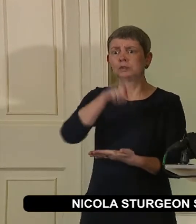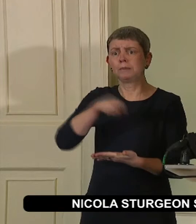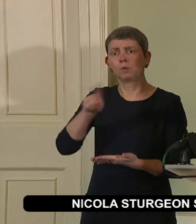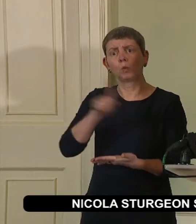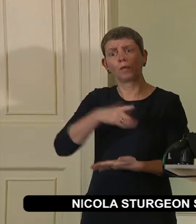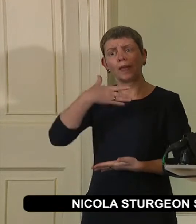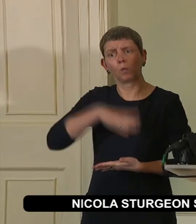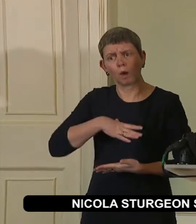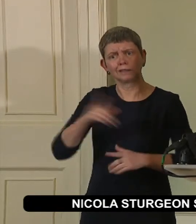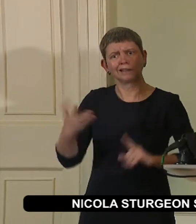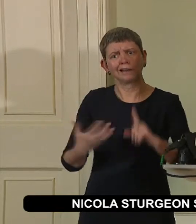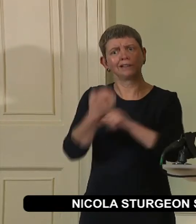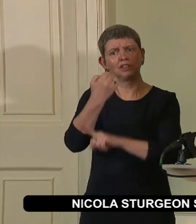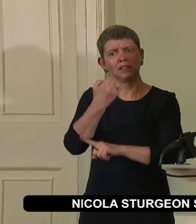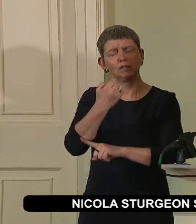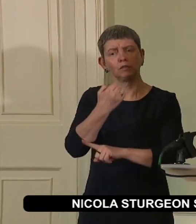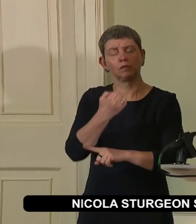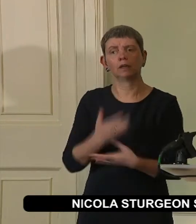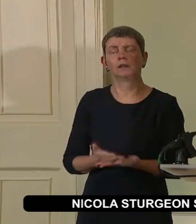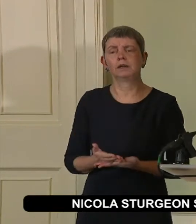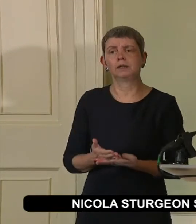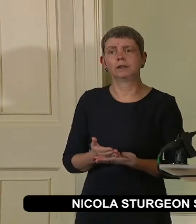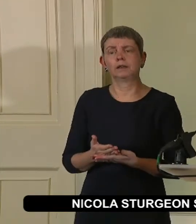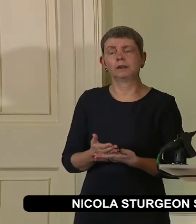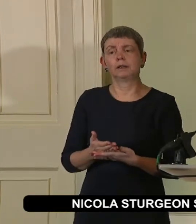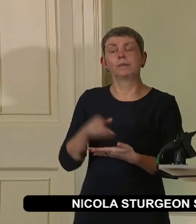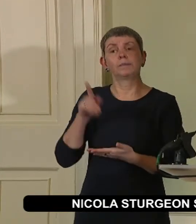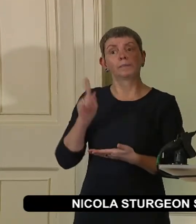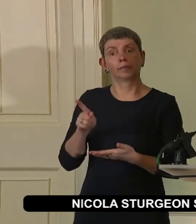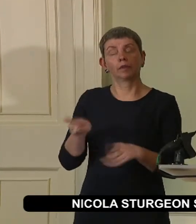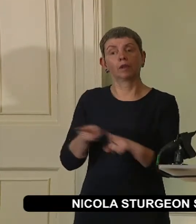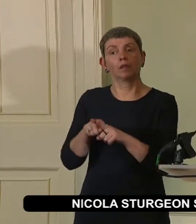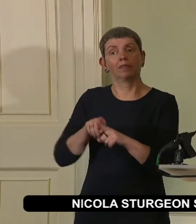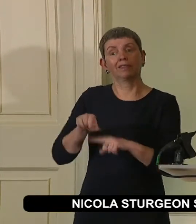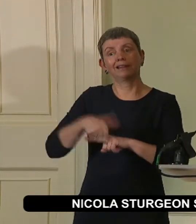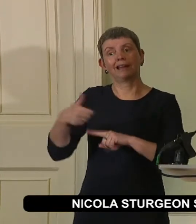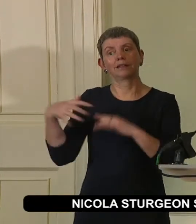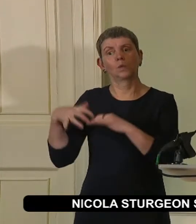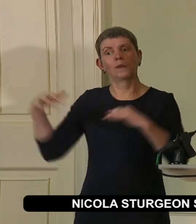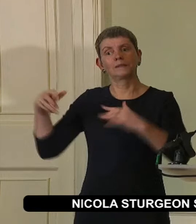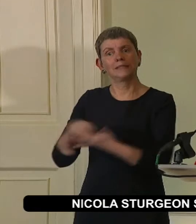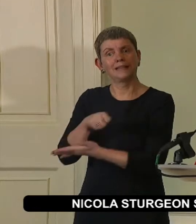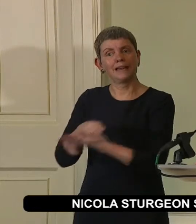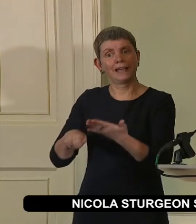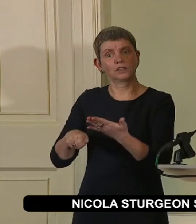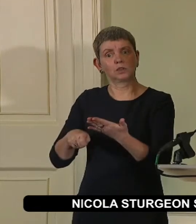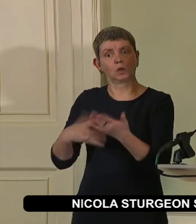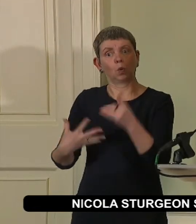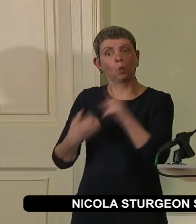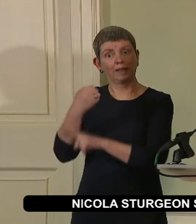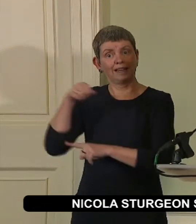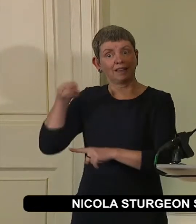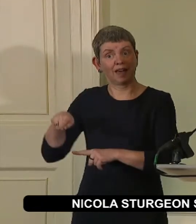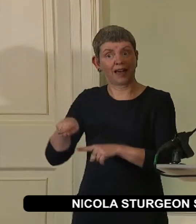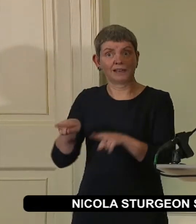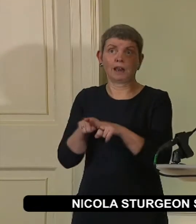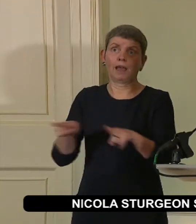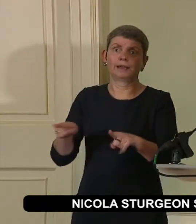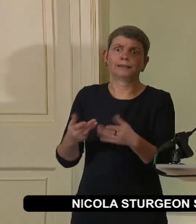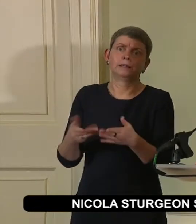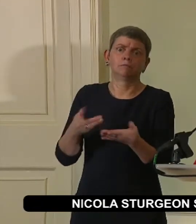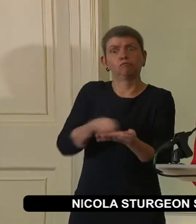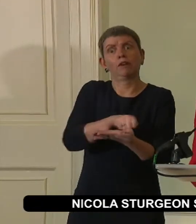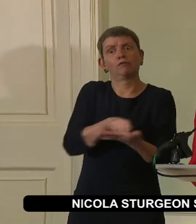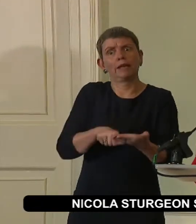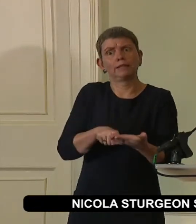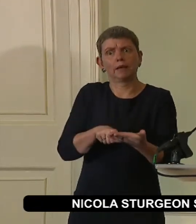using the next Westminster election as a de facto referendum is well known. I've never pretended it is perfect. No second